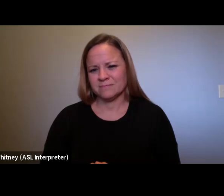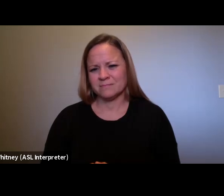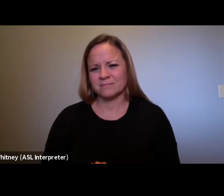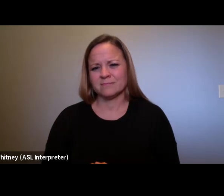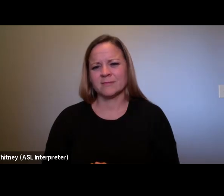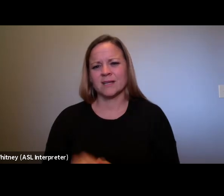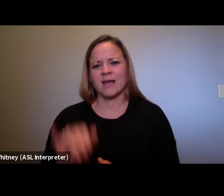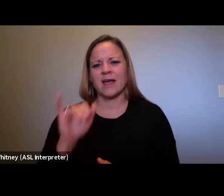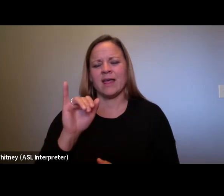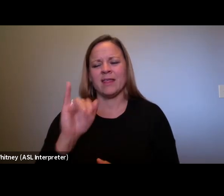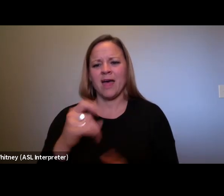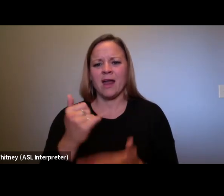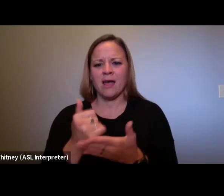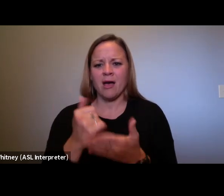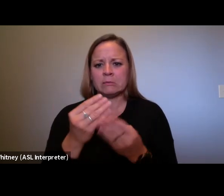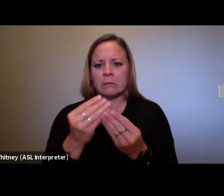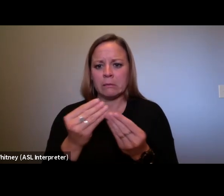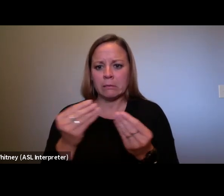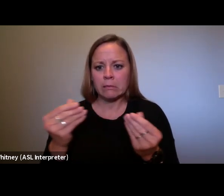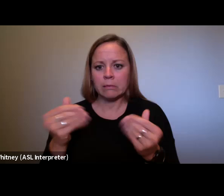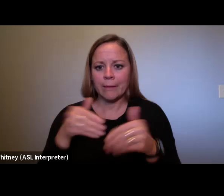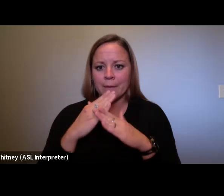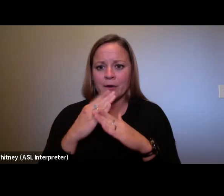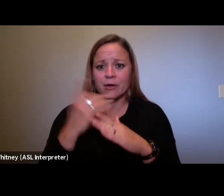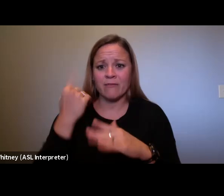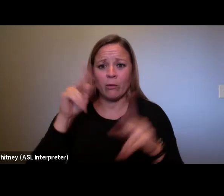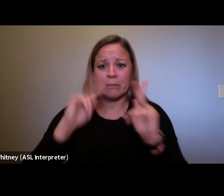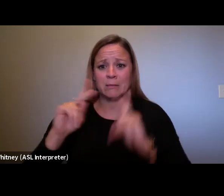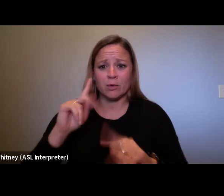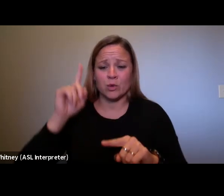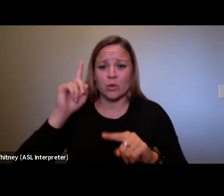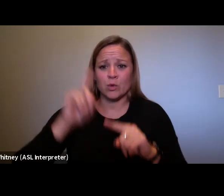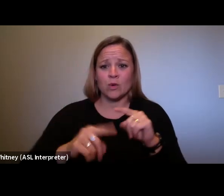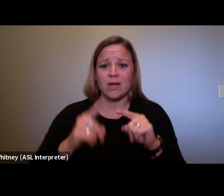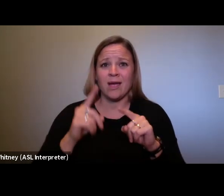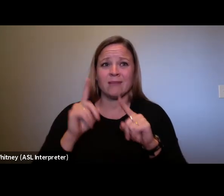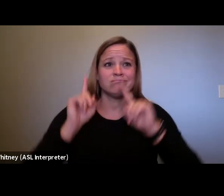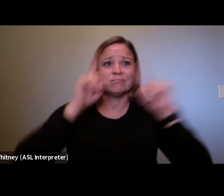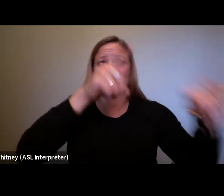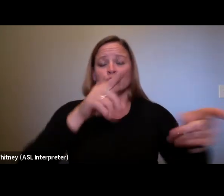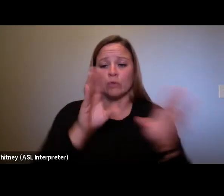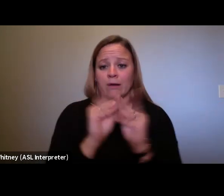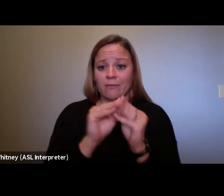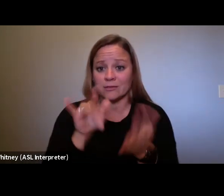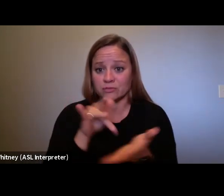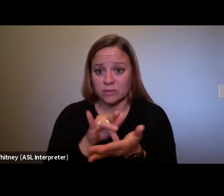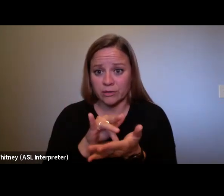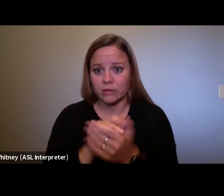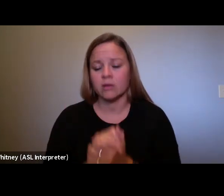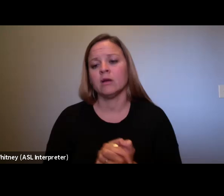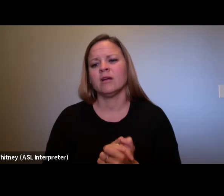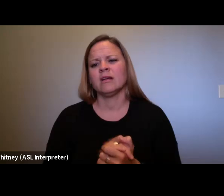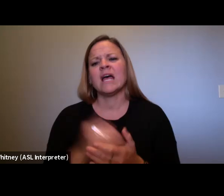bridges a barrier for folks who may not even be able to get to the convention center. And there are some